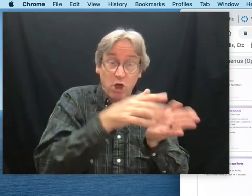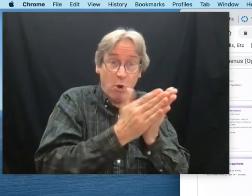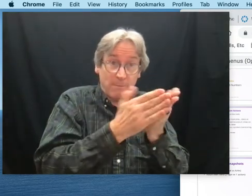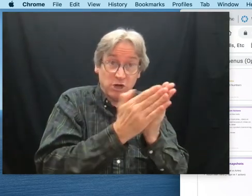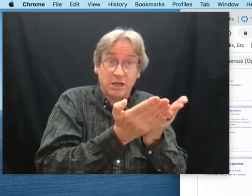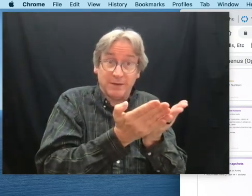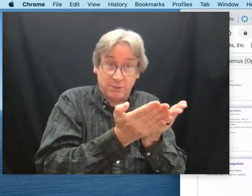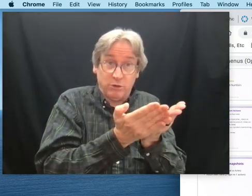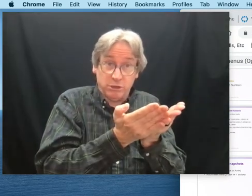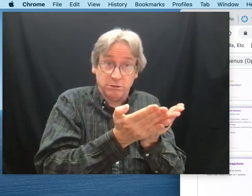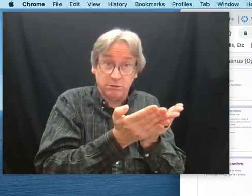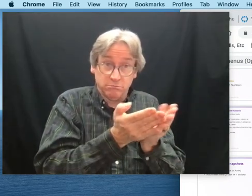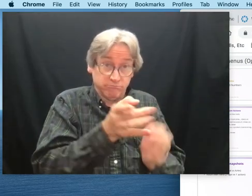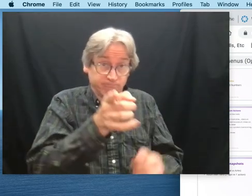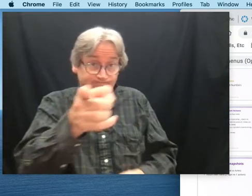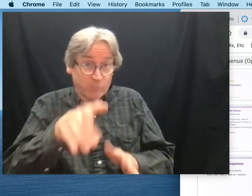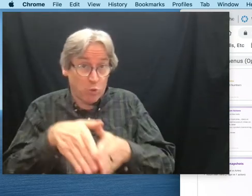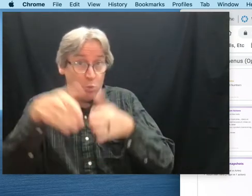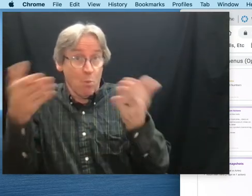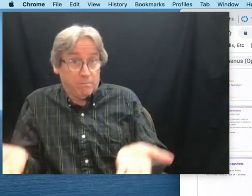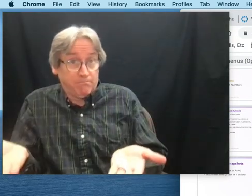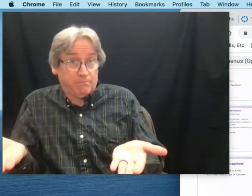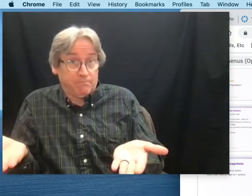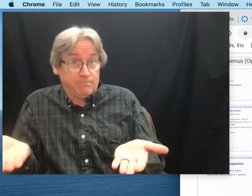you know I'm talking about the book.